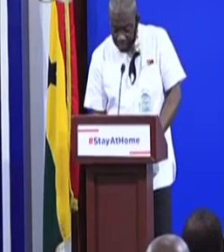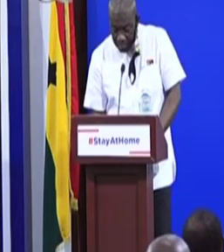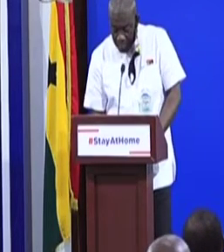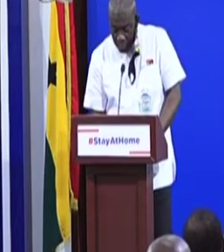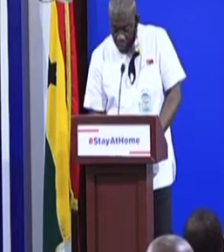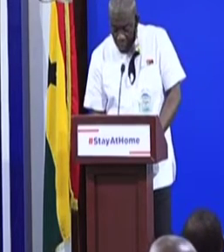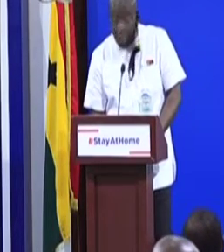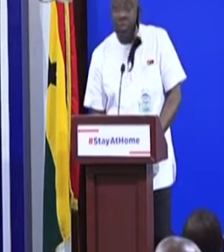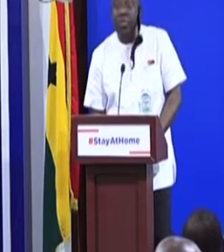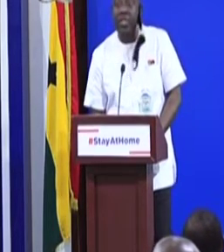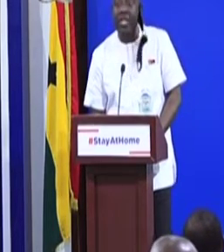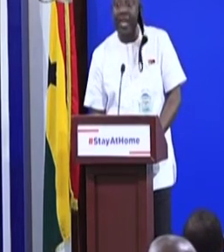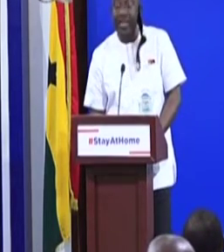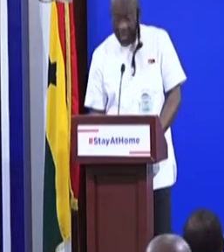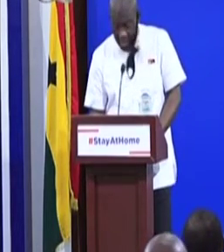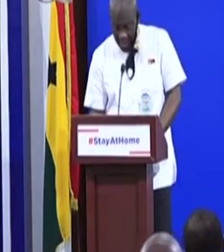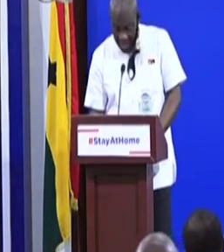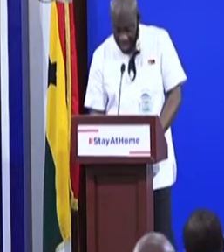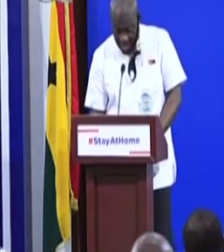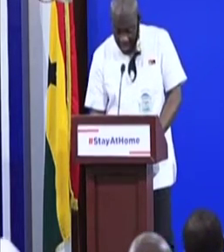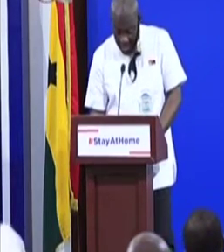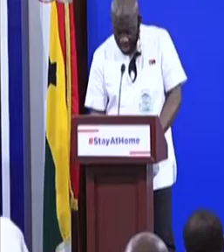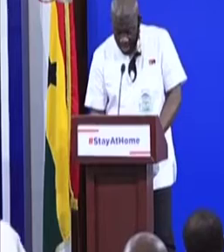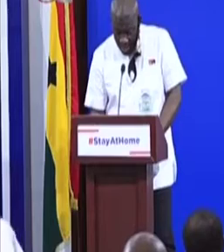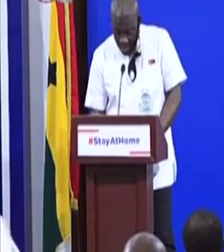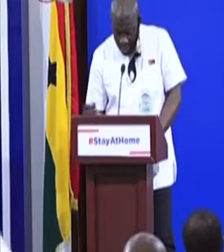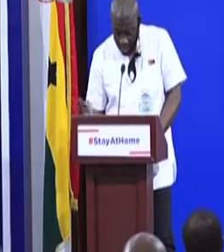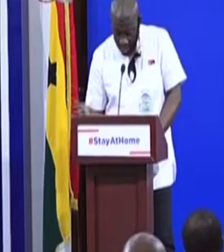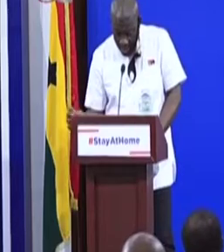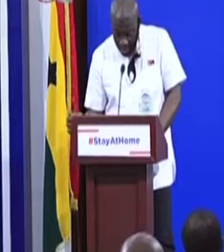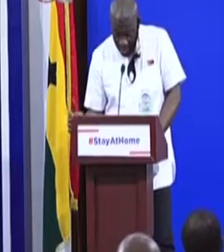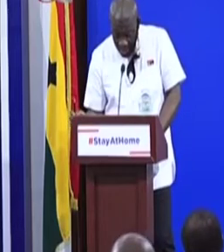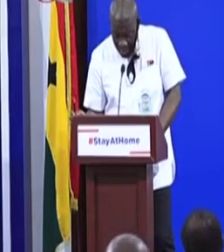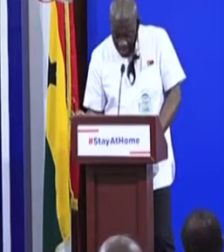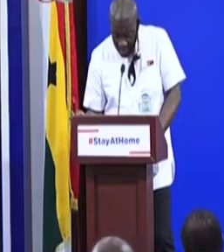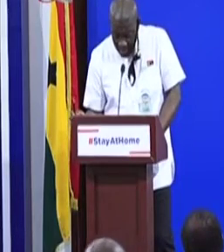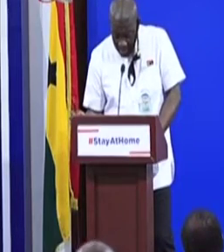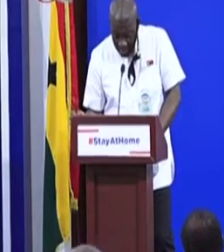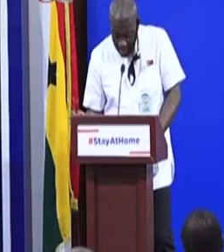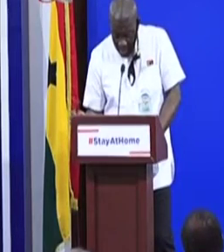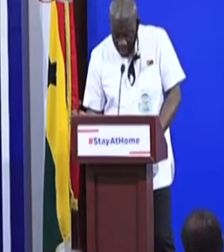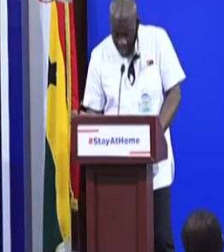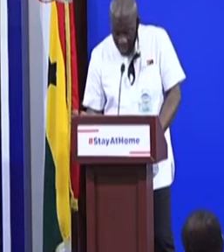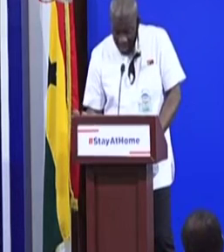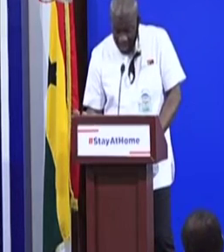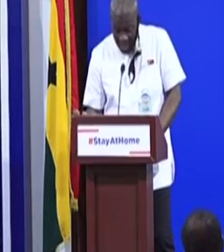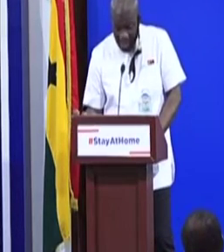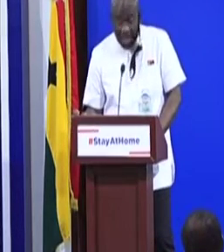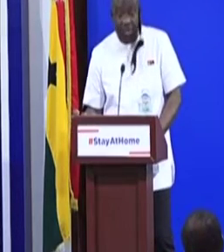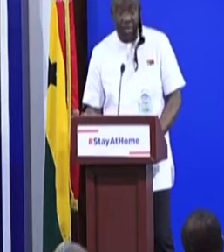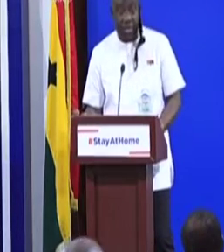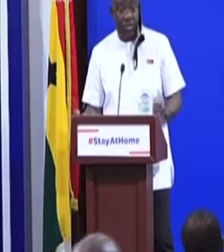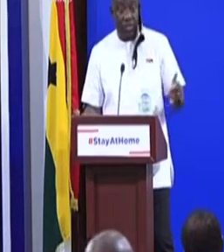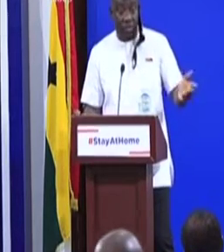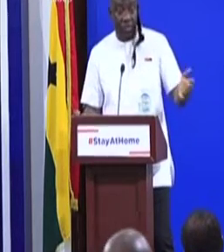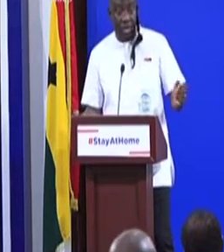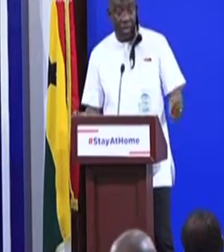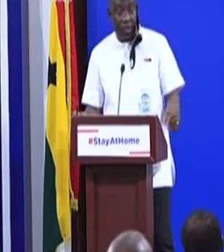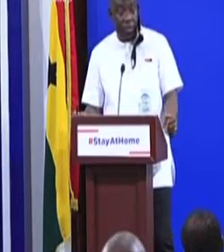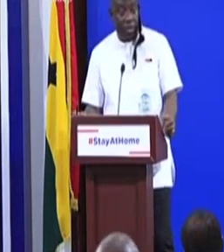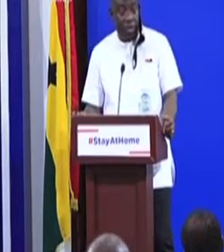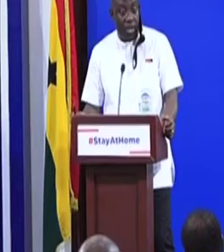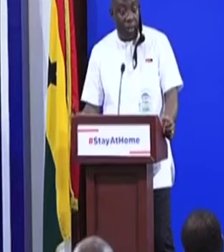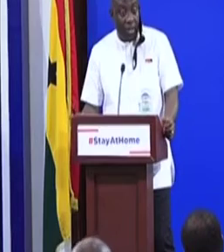then those with special dietary needs. And then there are questions about how we mitigate such risks to,